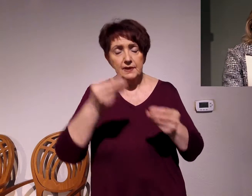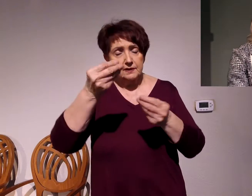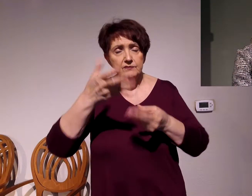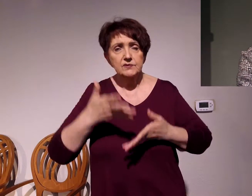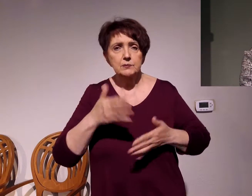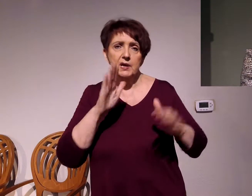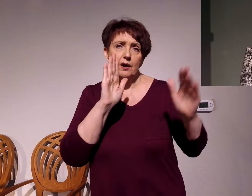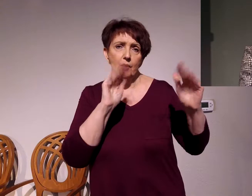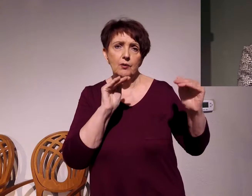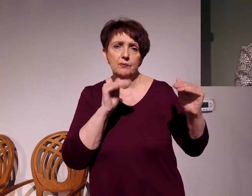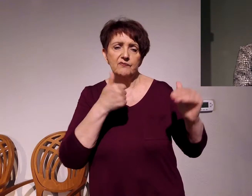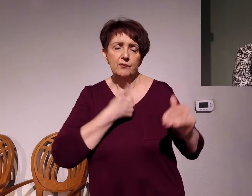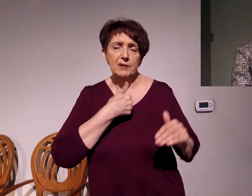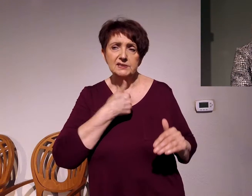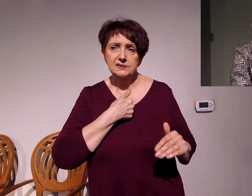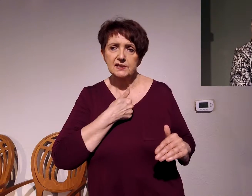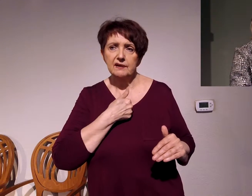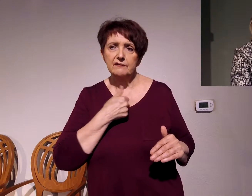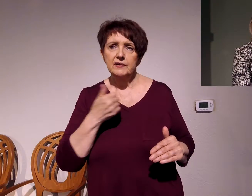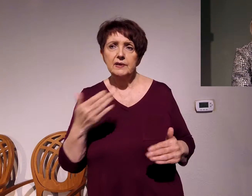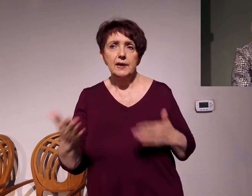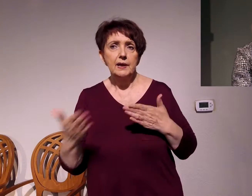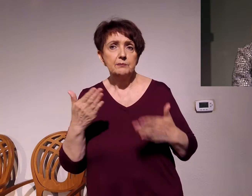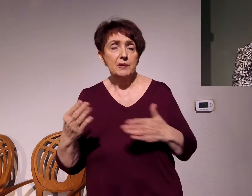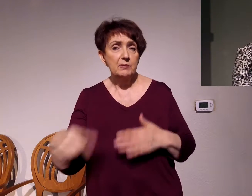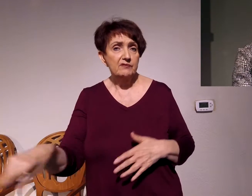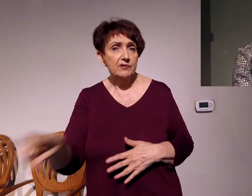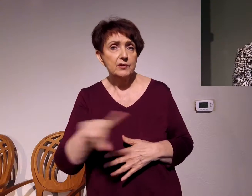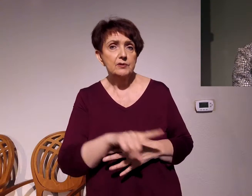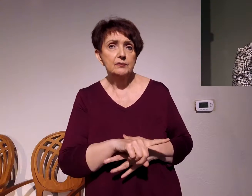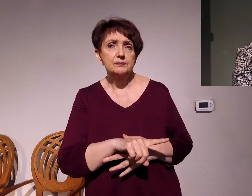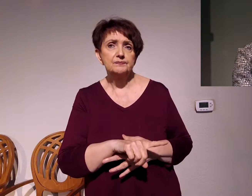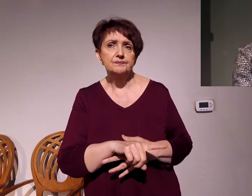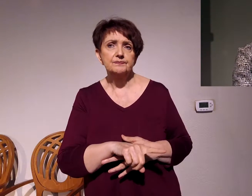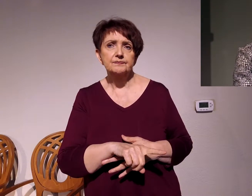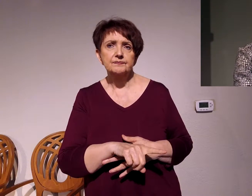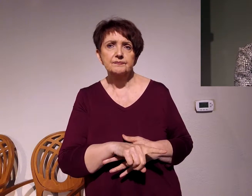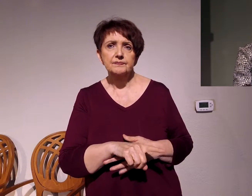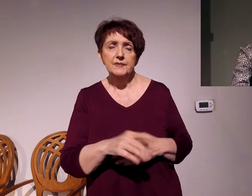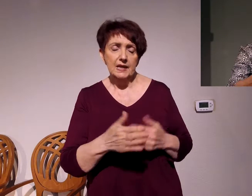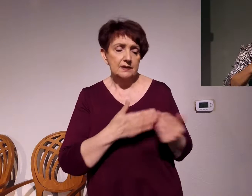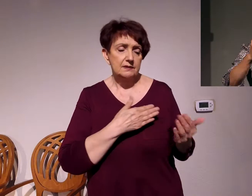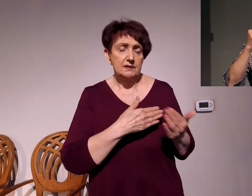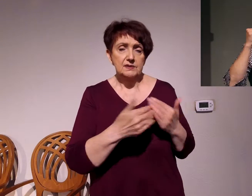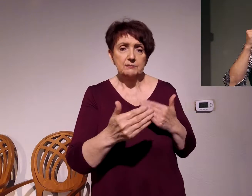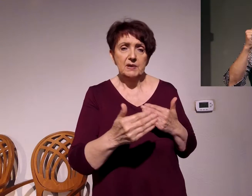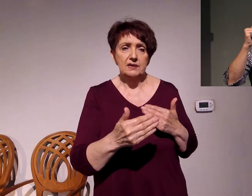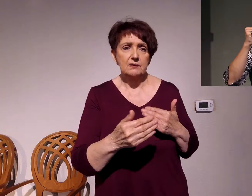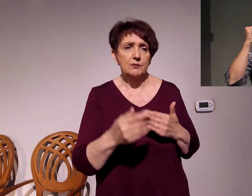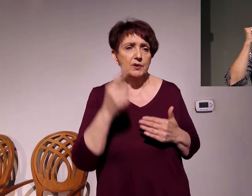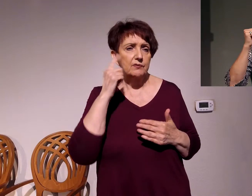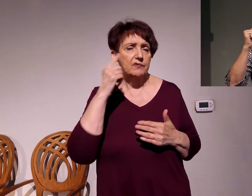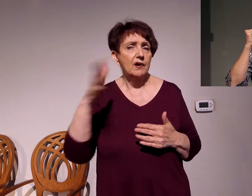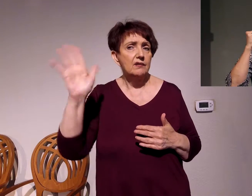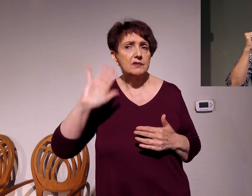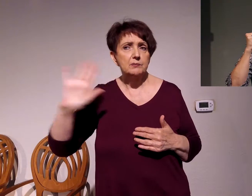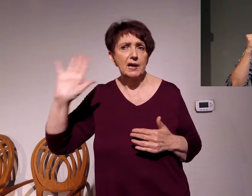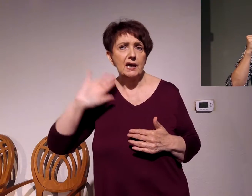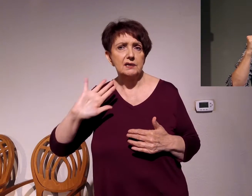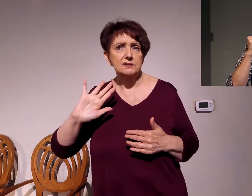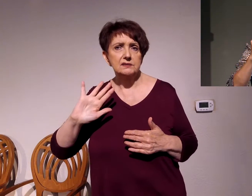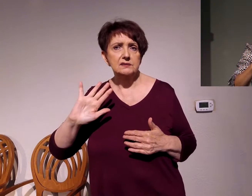That gives me hope for myself, and perhaps it will for you. It does not matter what you've ever